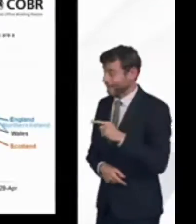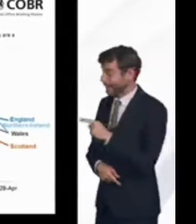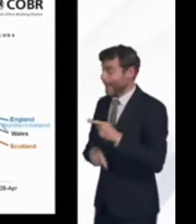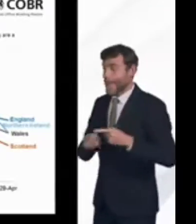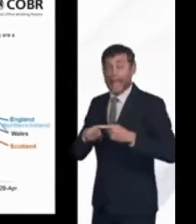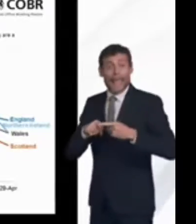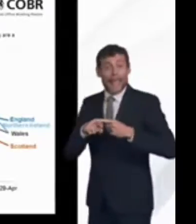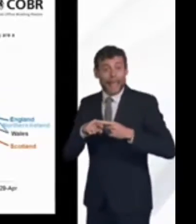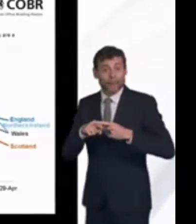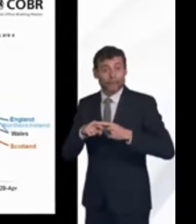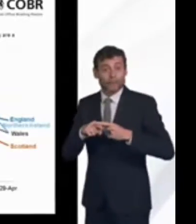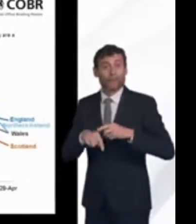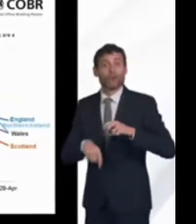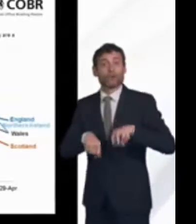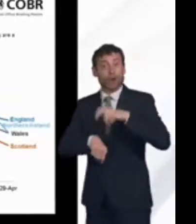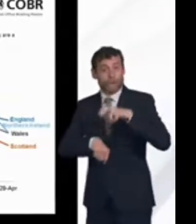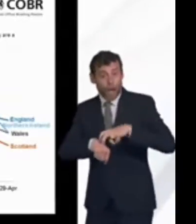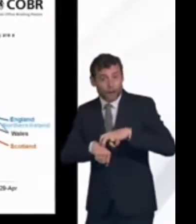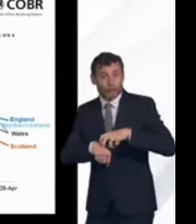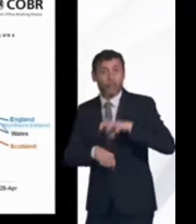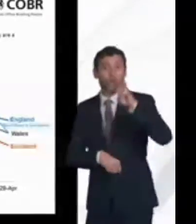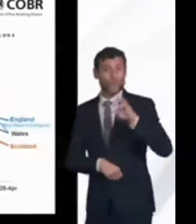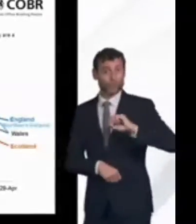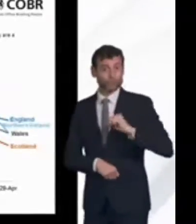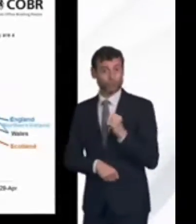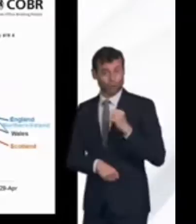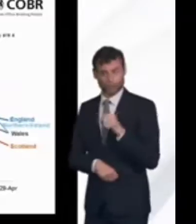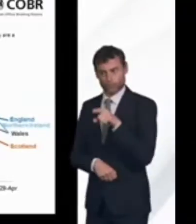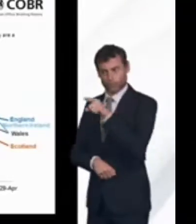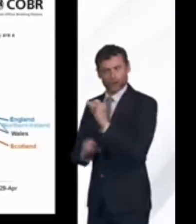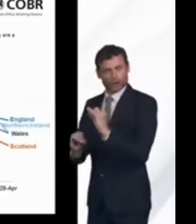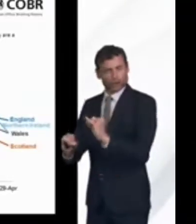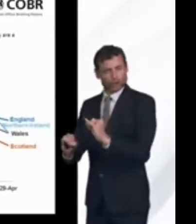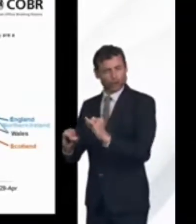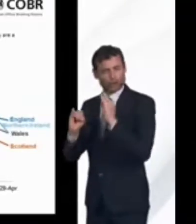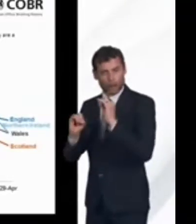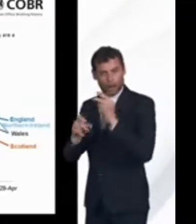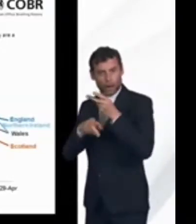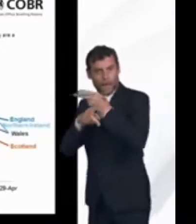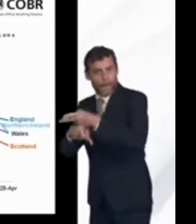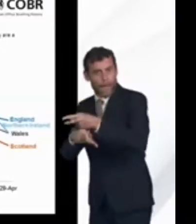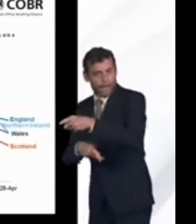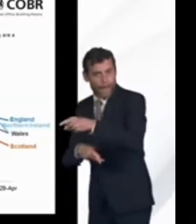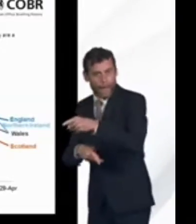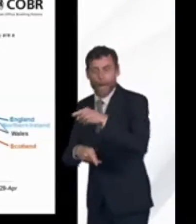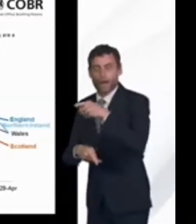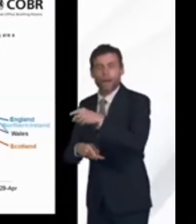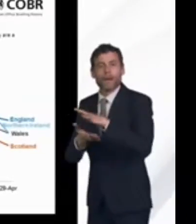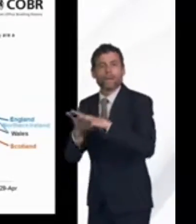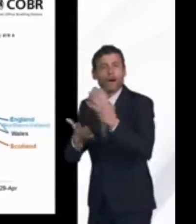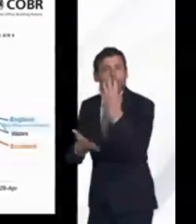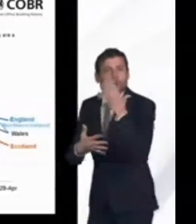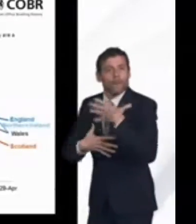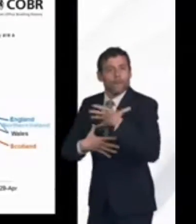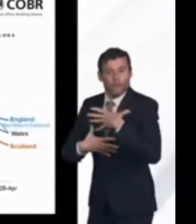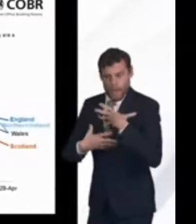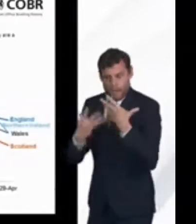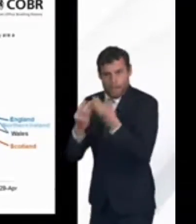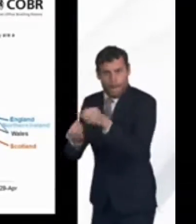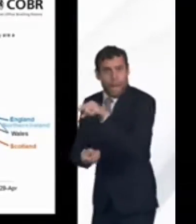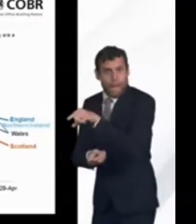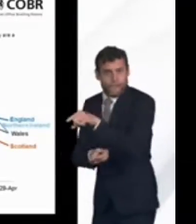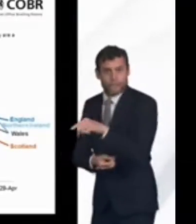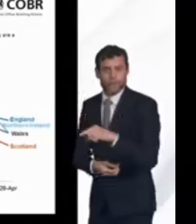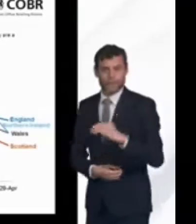in critical care and those on ventilators is coming down right the way across. It's coming down slowly, as you would